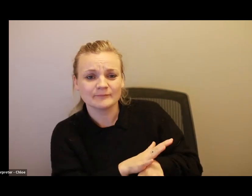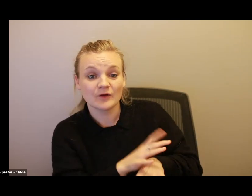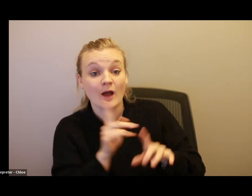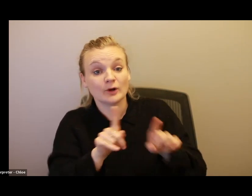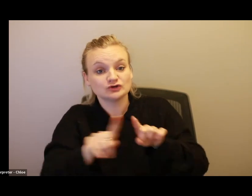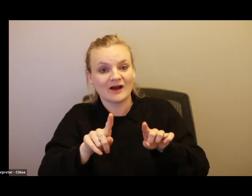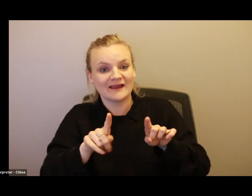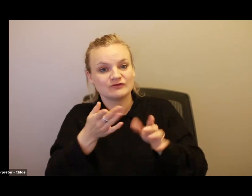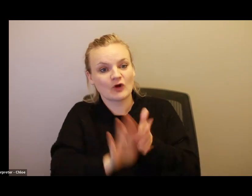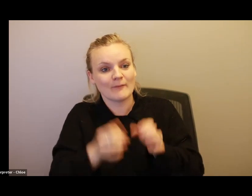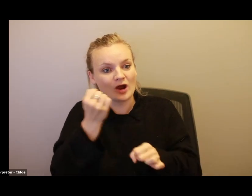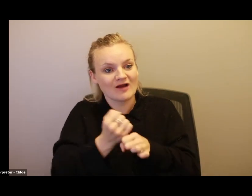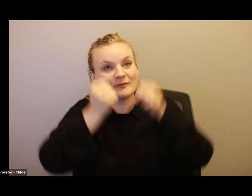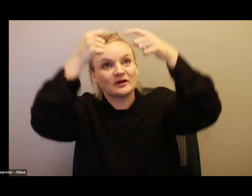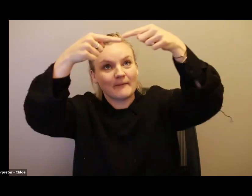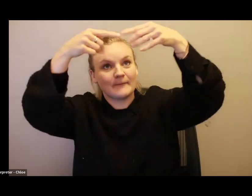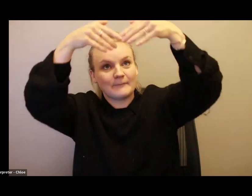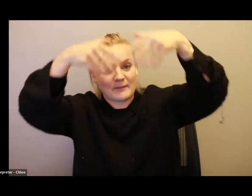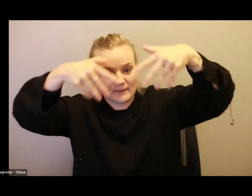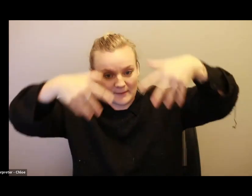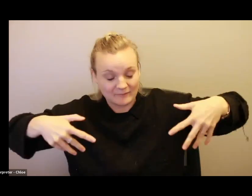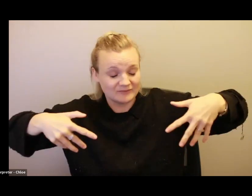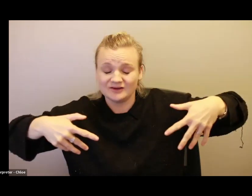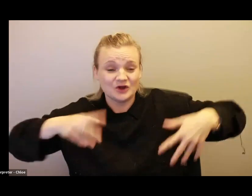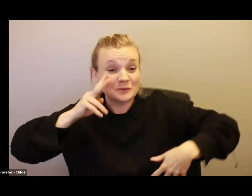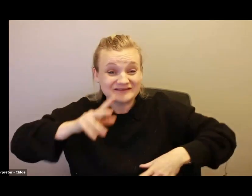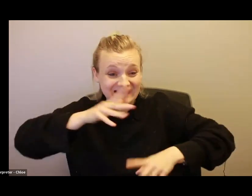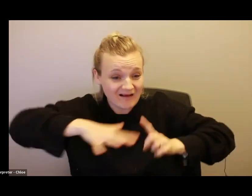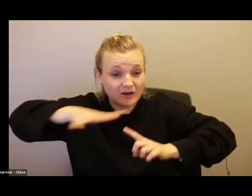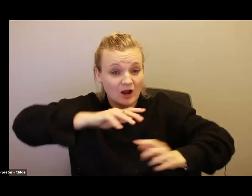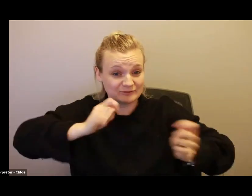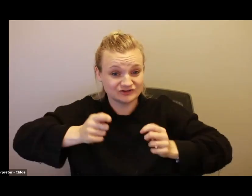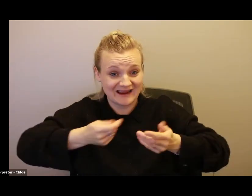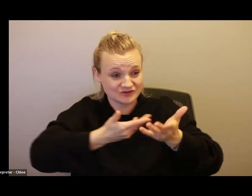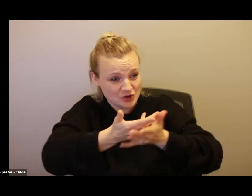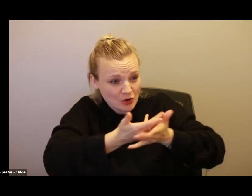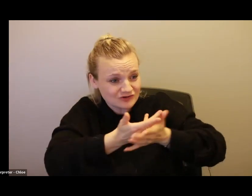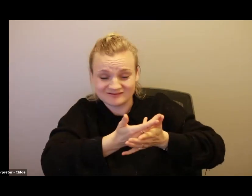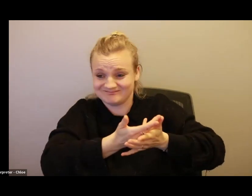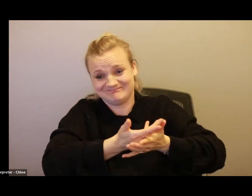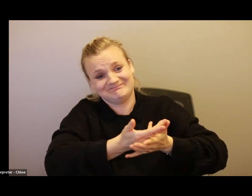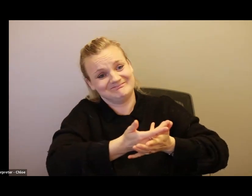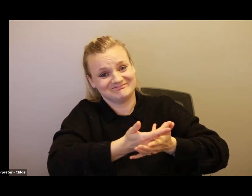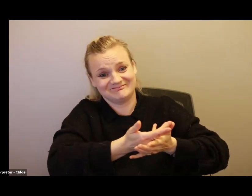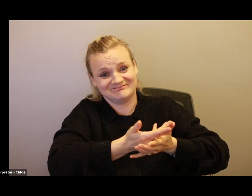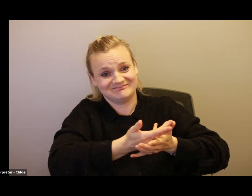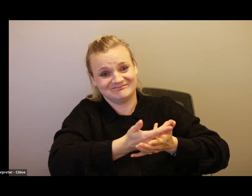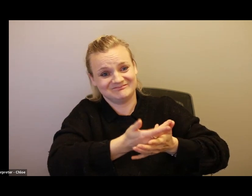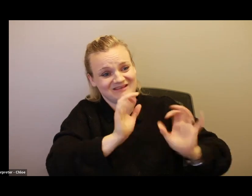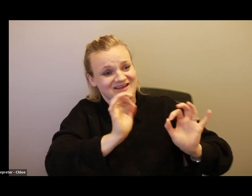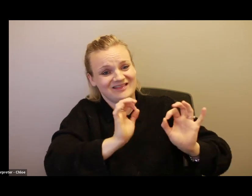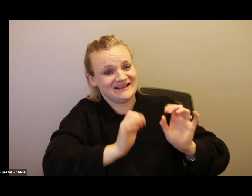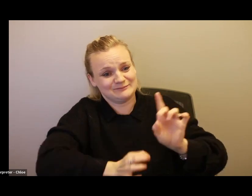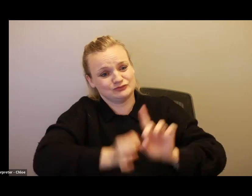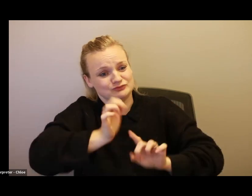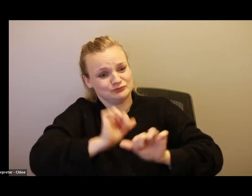down from governments, we've all seen that the climate change negotiations haven't actually made anything like the progress they should